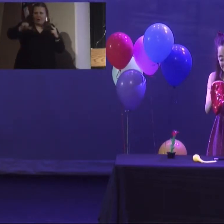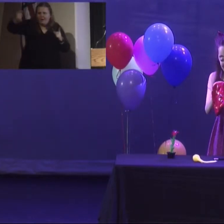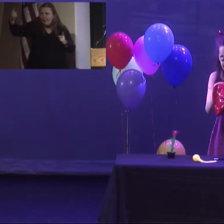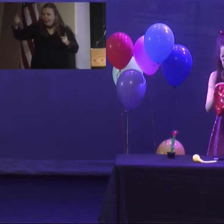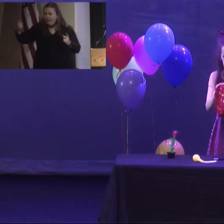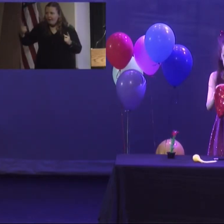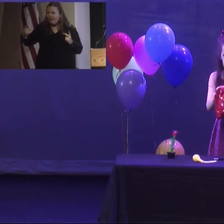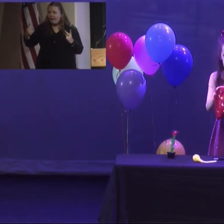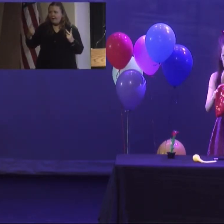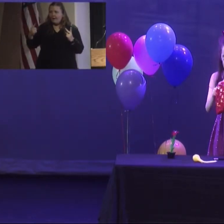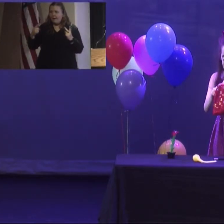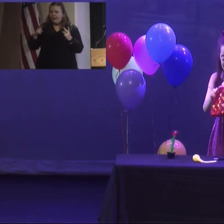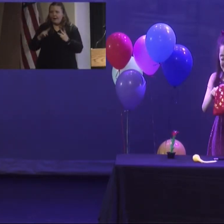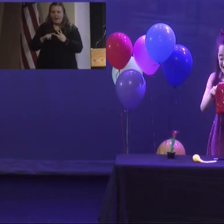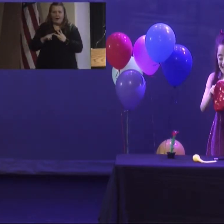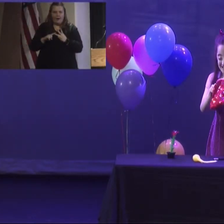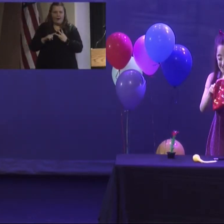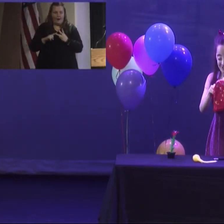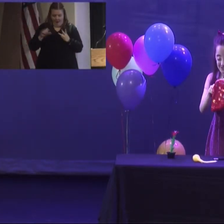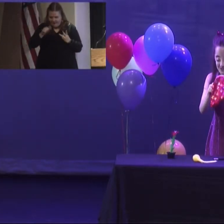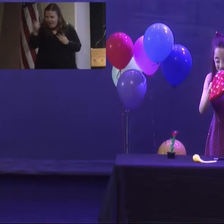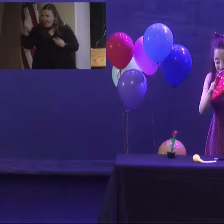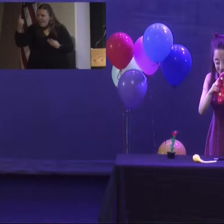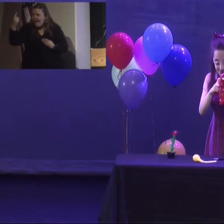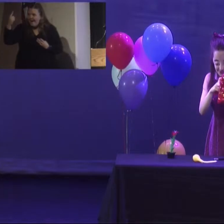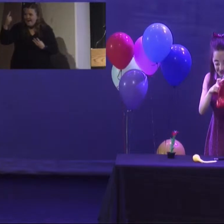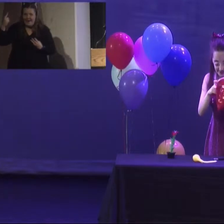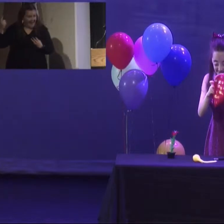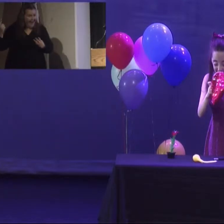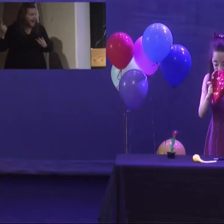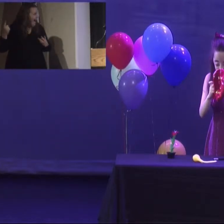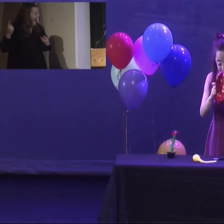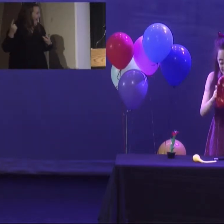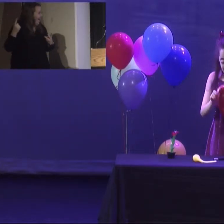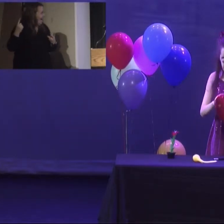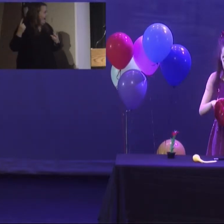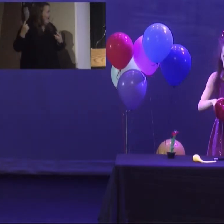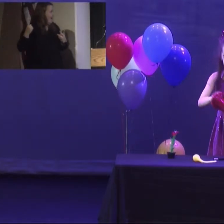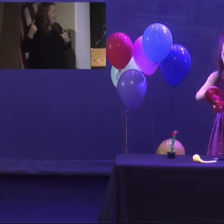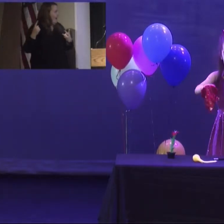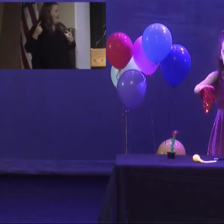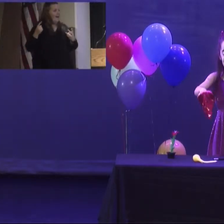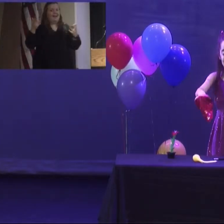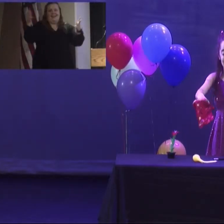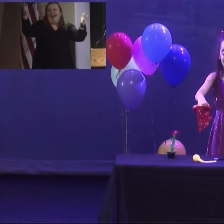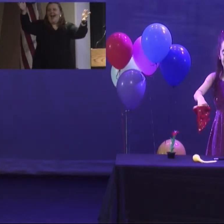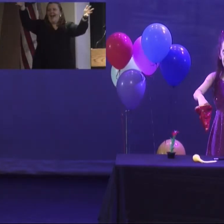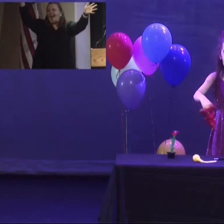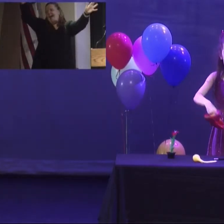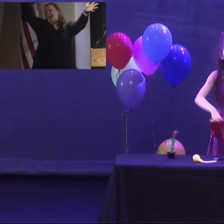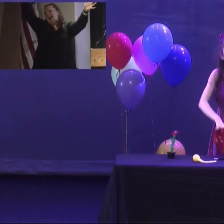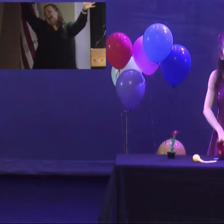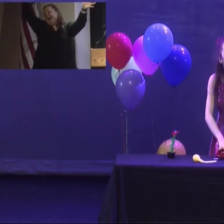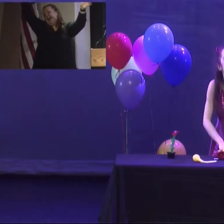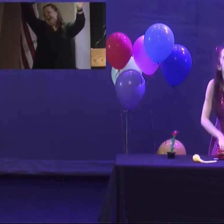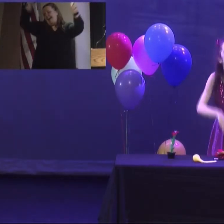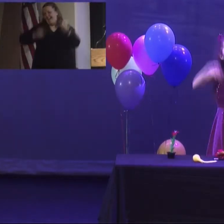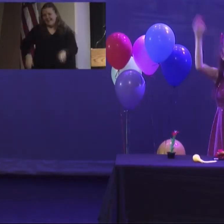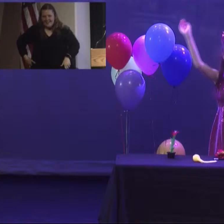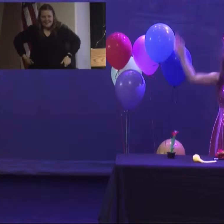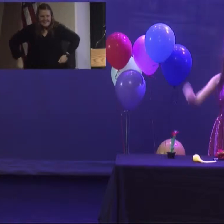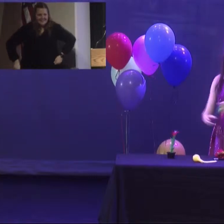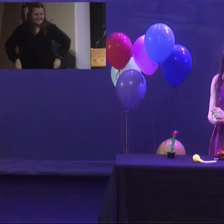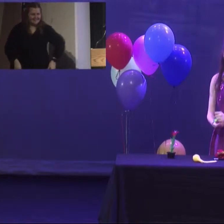Another one. And there's another one. Yay.